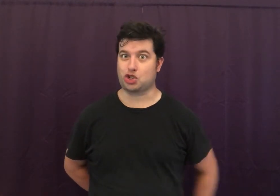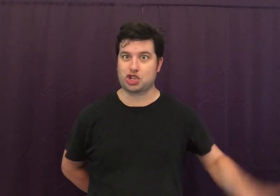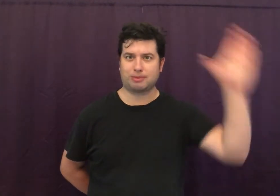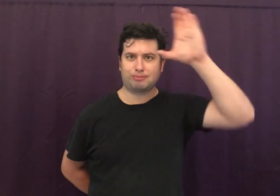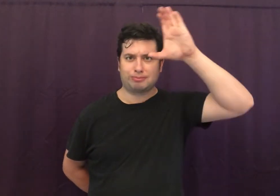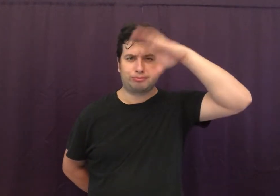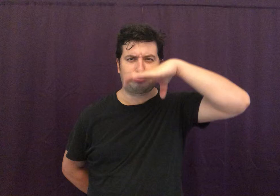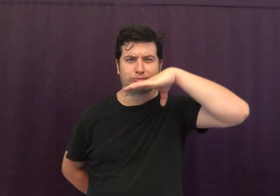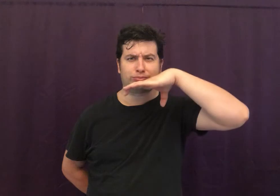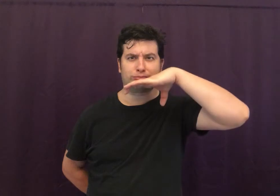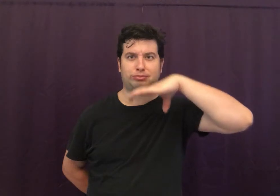Strange.